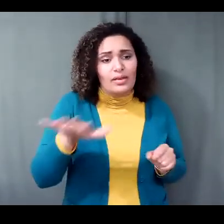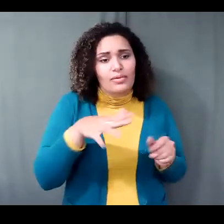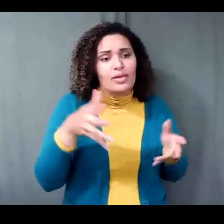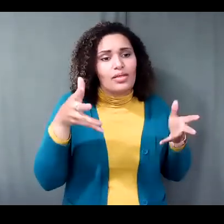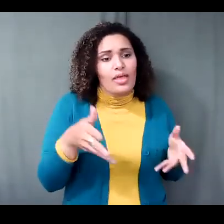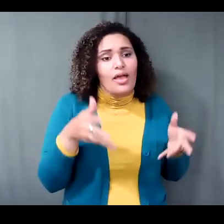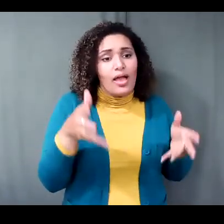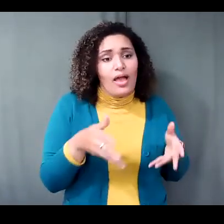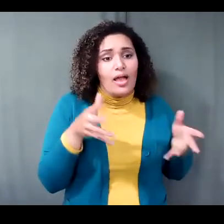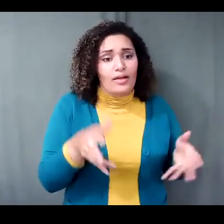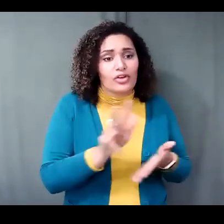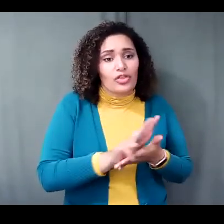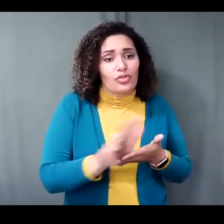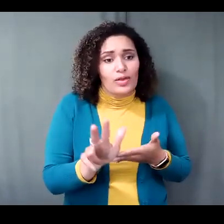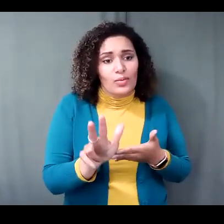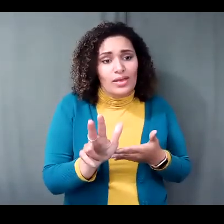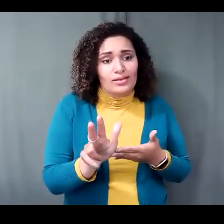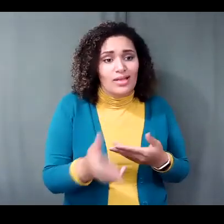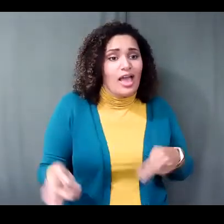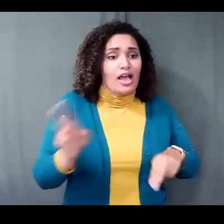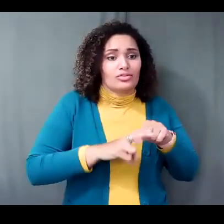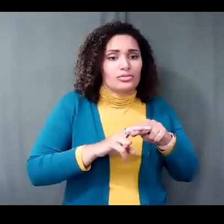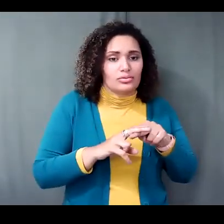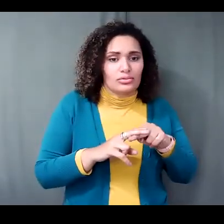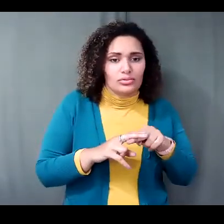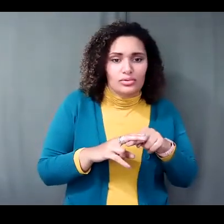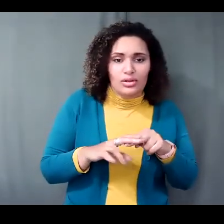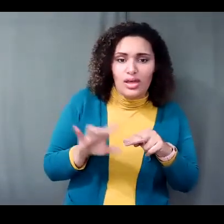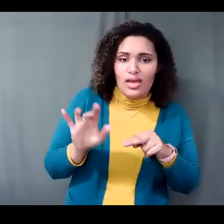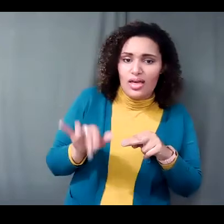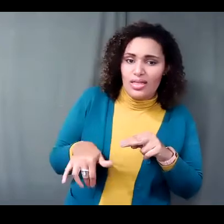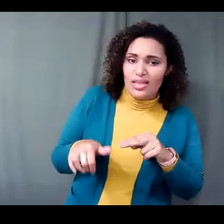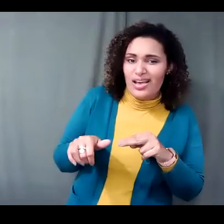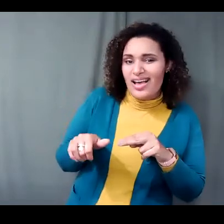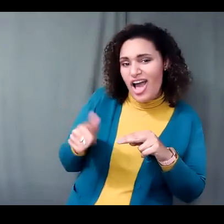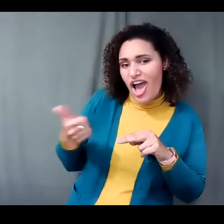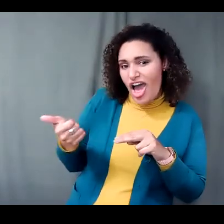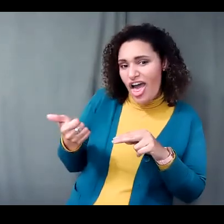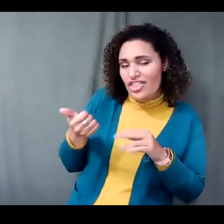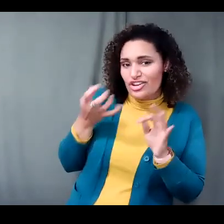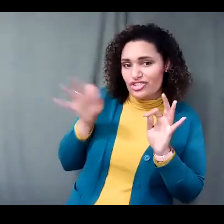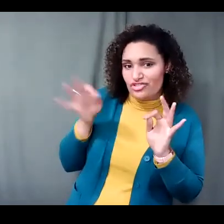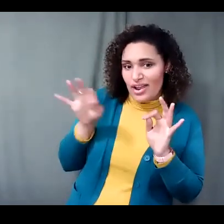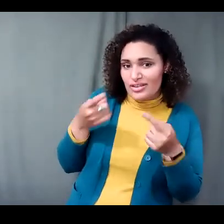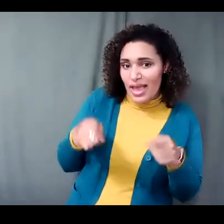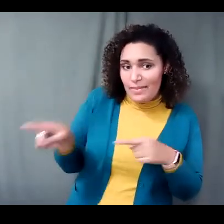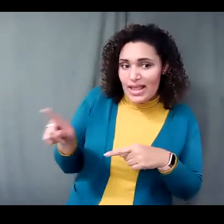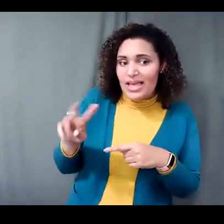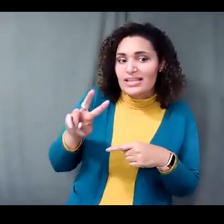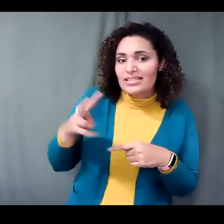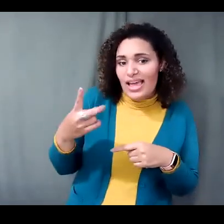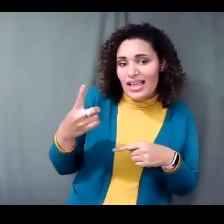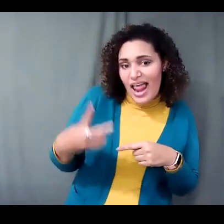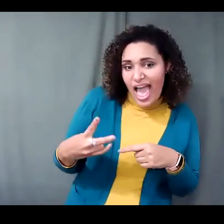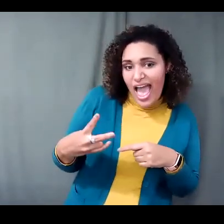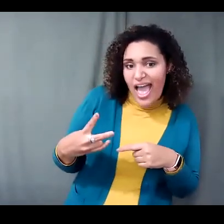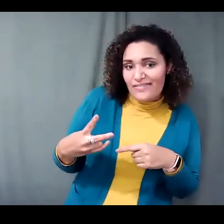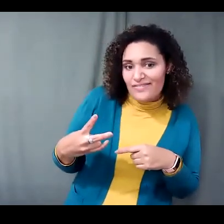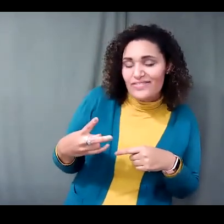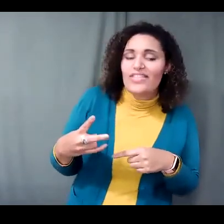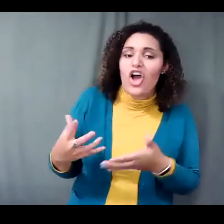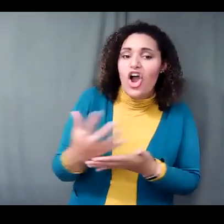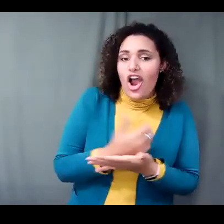weeks longer than we should have, I would guess. We had a few other distractions going on, We which did. was their second Right. second and a half harvest. We didn't really